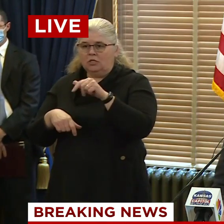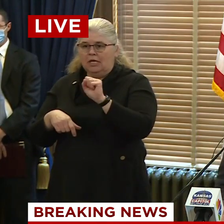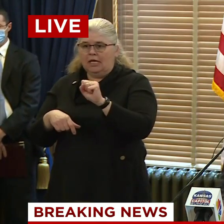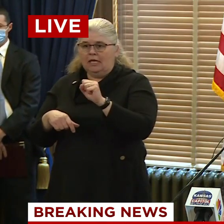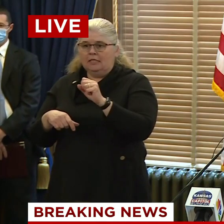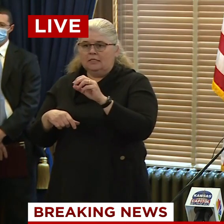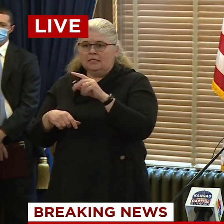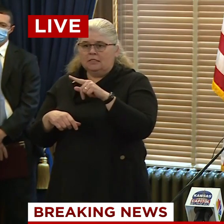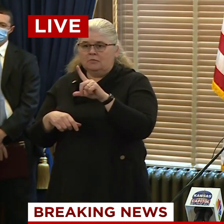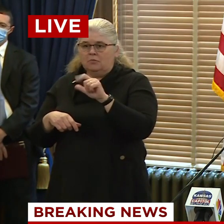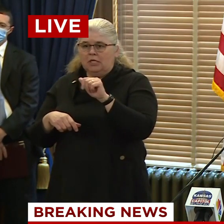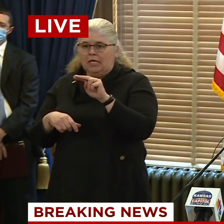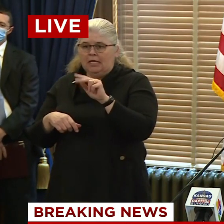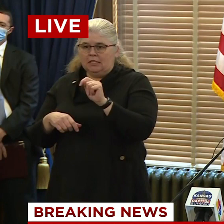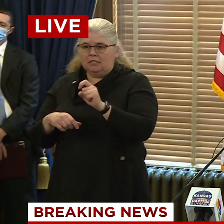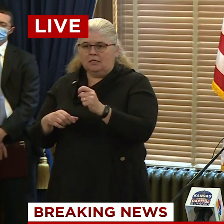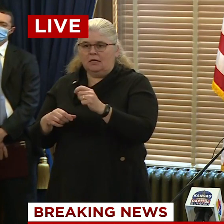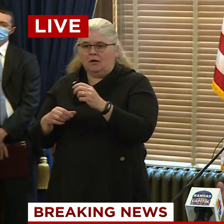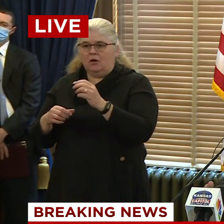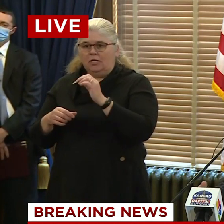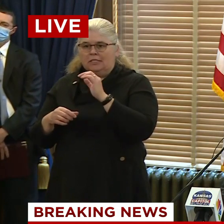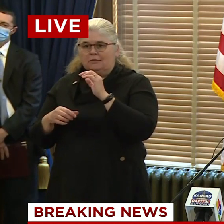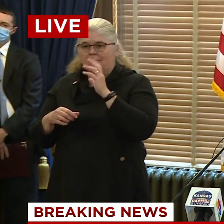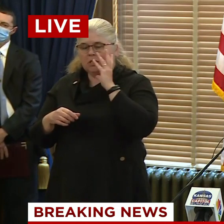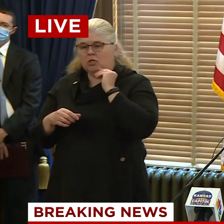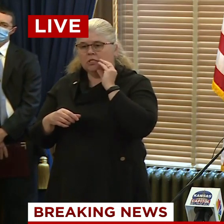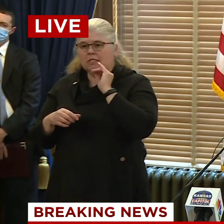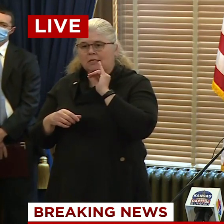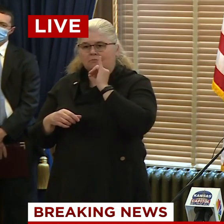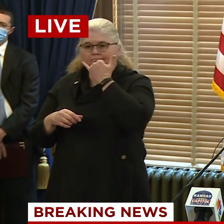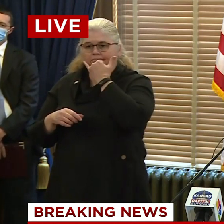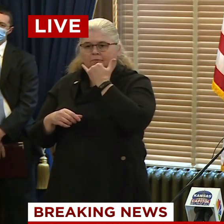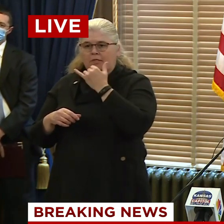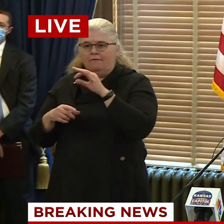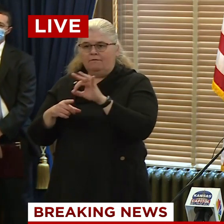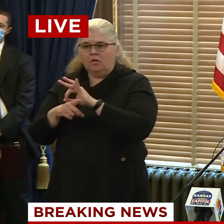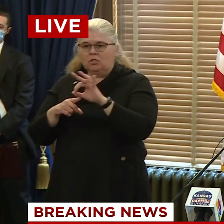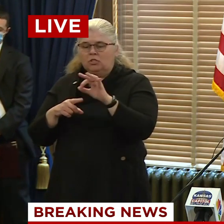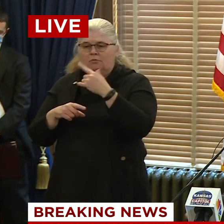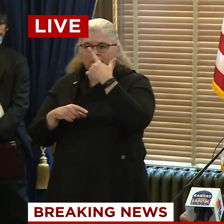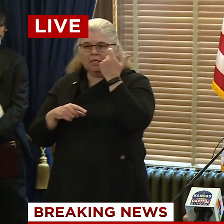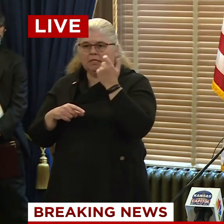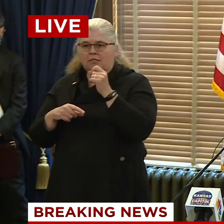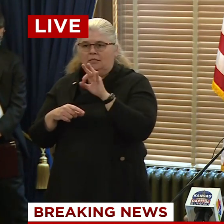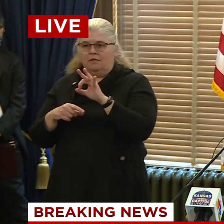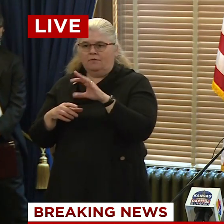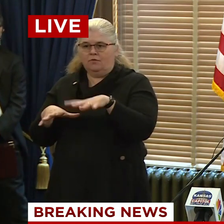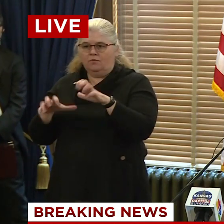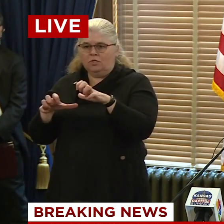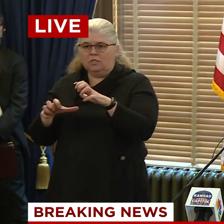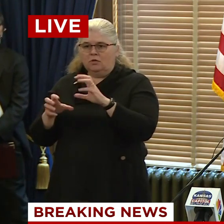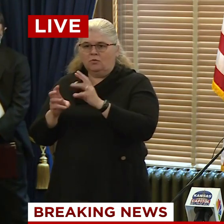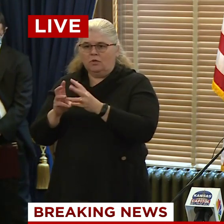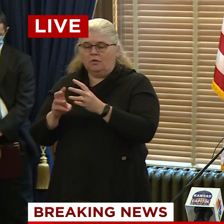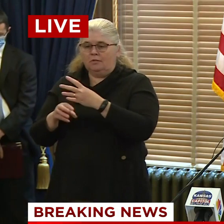experiencing malfunctions due to the weather. And they are also competing with the gas utilities